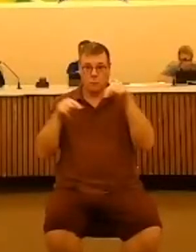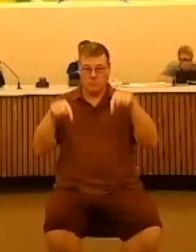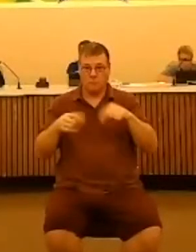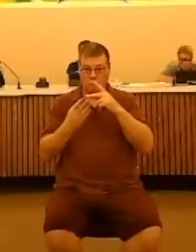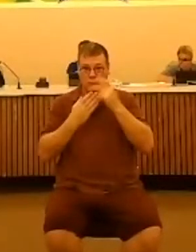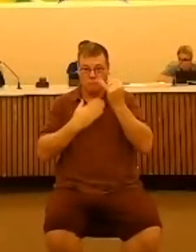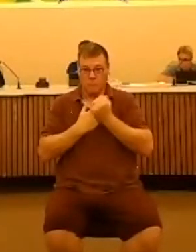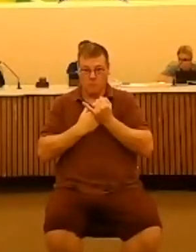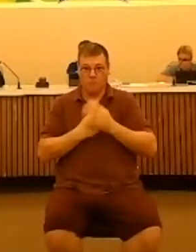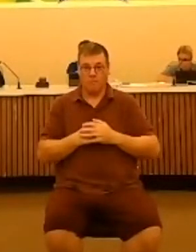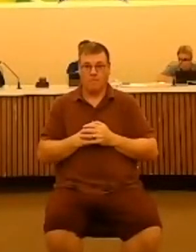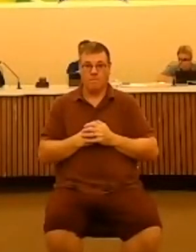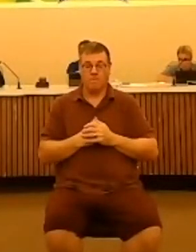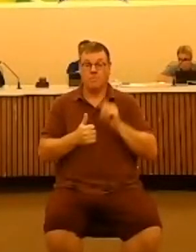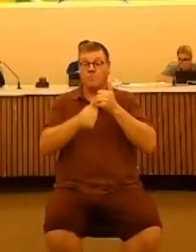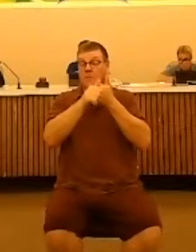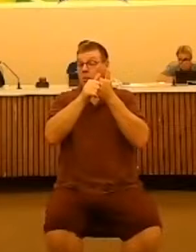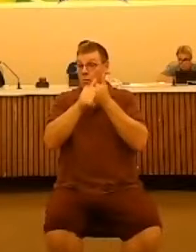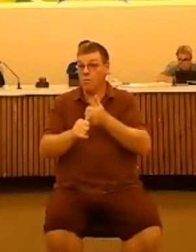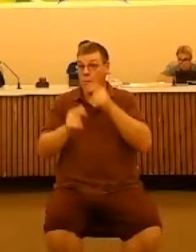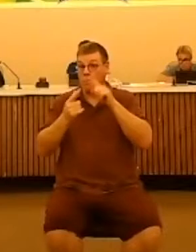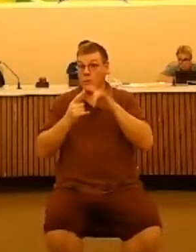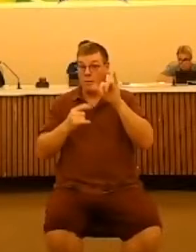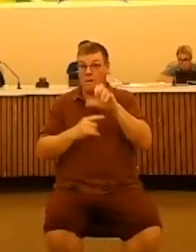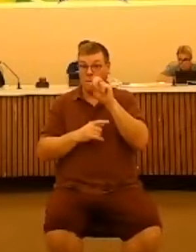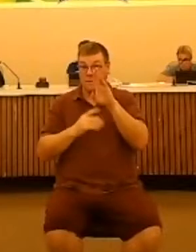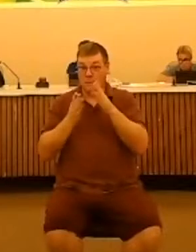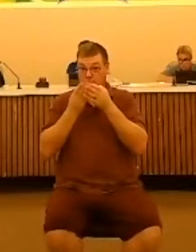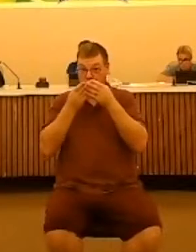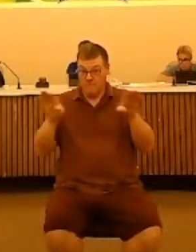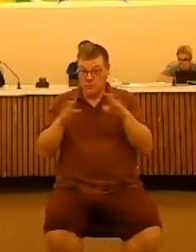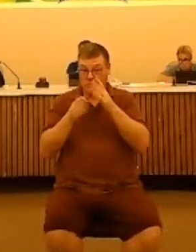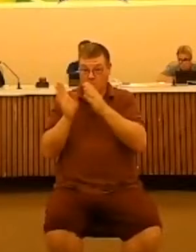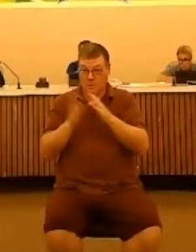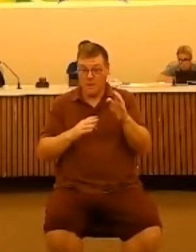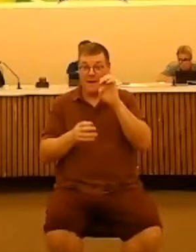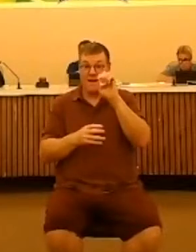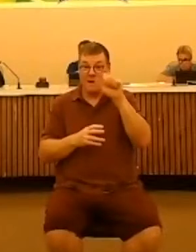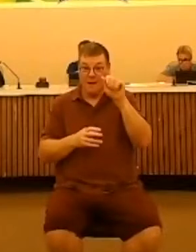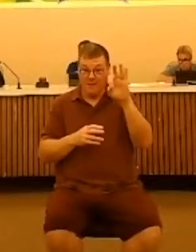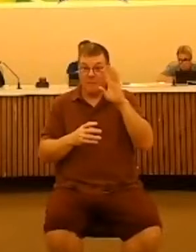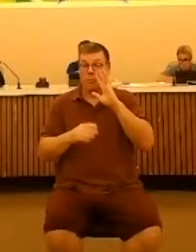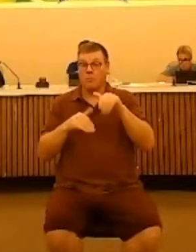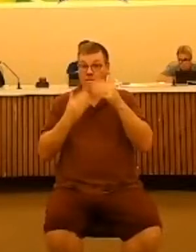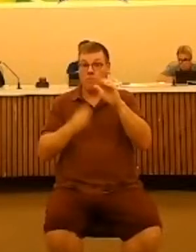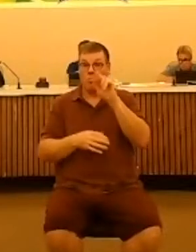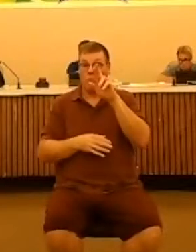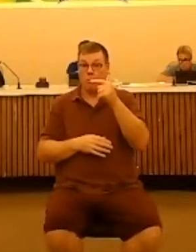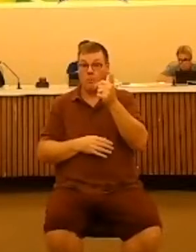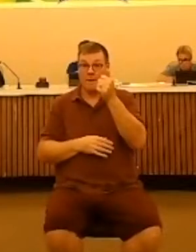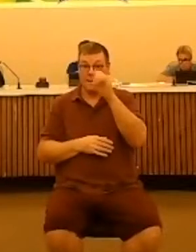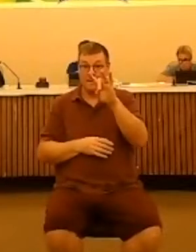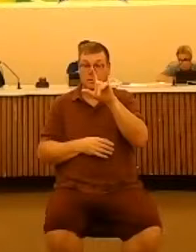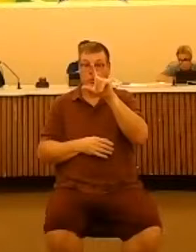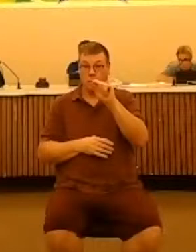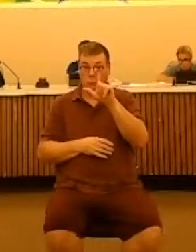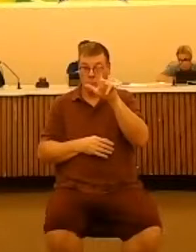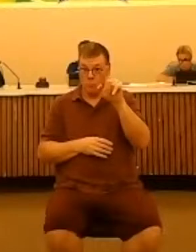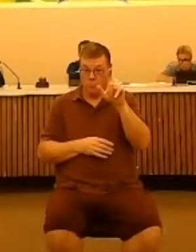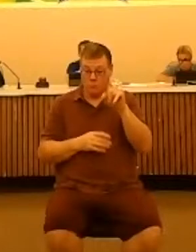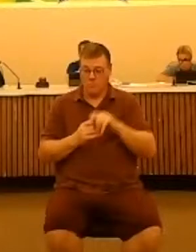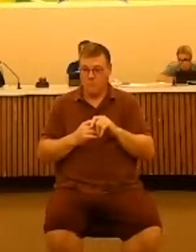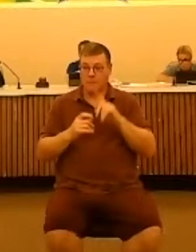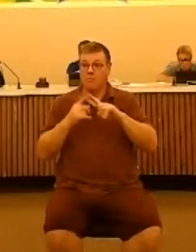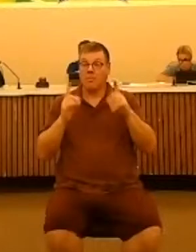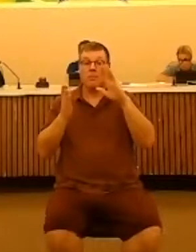project. According to the preliminary subdivision plans, the EAF was provided on August 18th of 2021. The